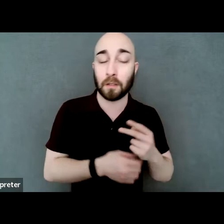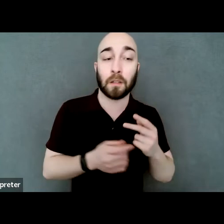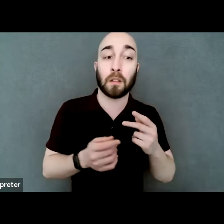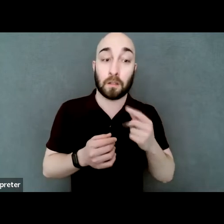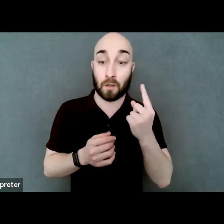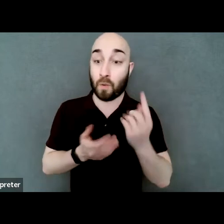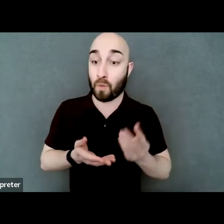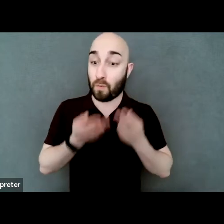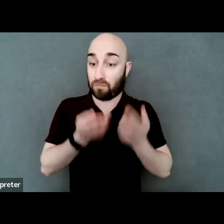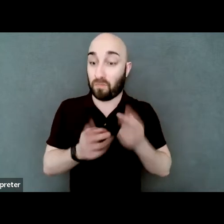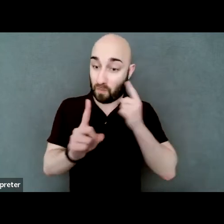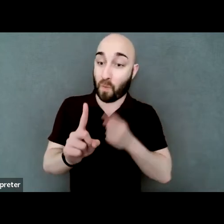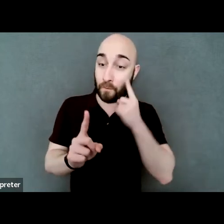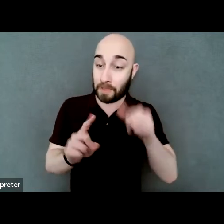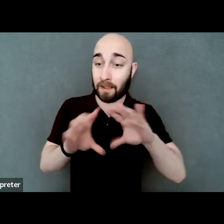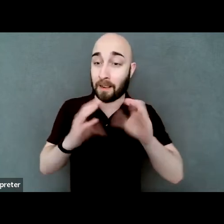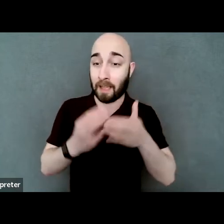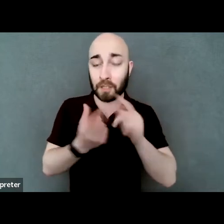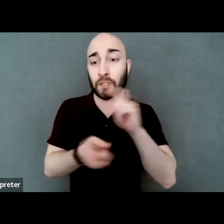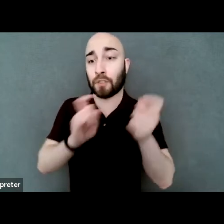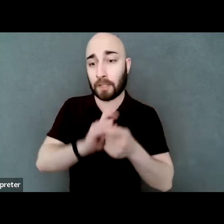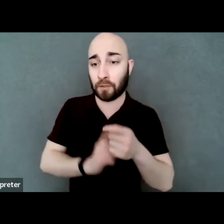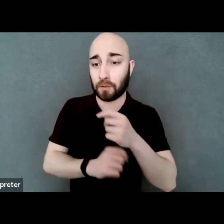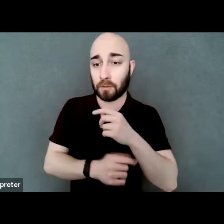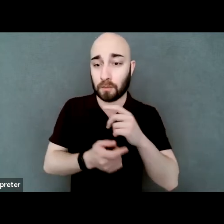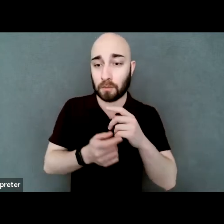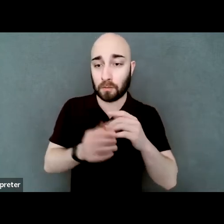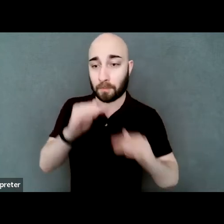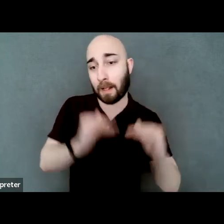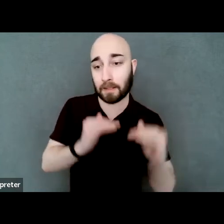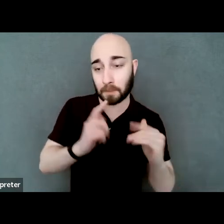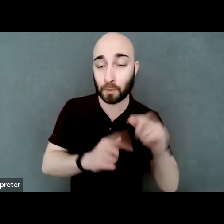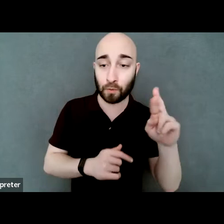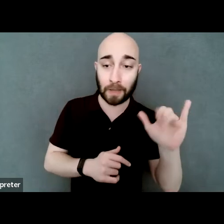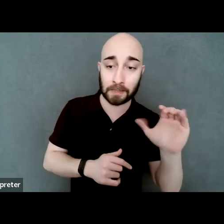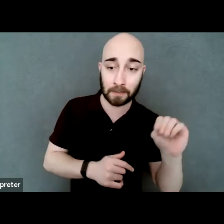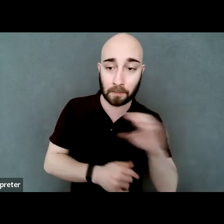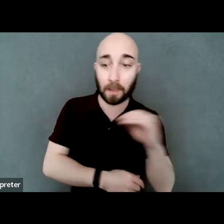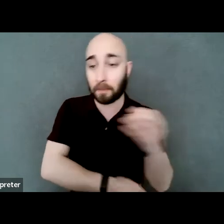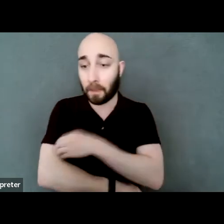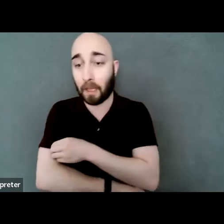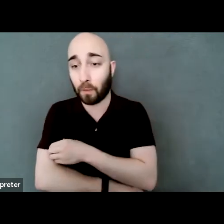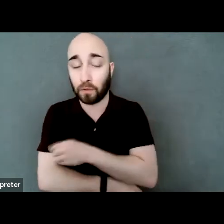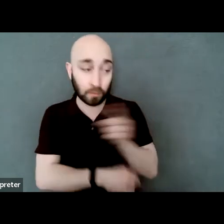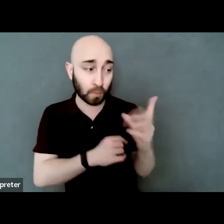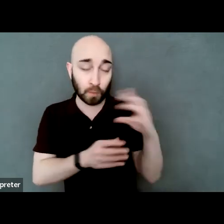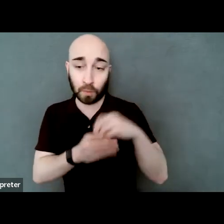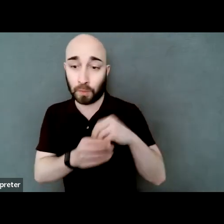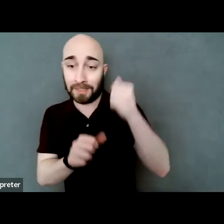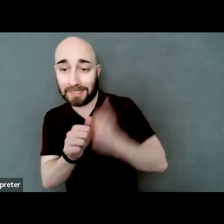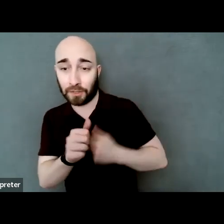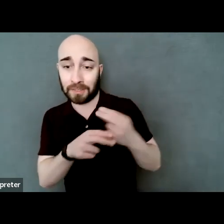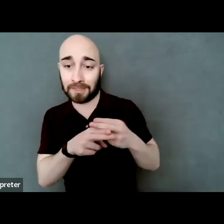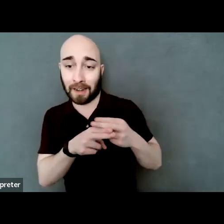this class was to transform the relationship between race, racism, and power. And she incorporated each tenet of